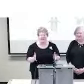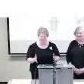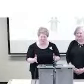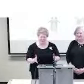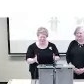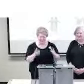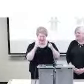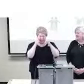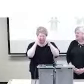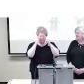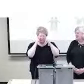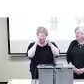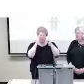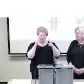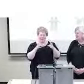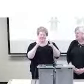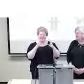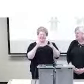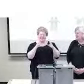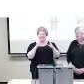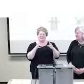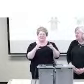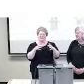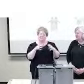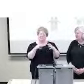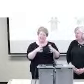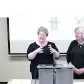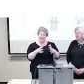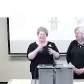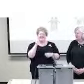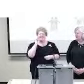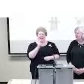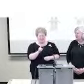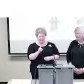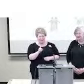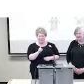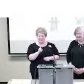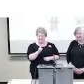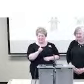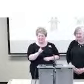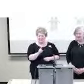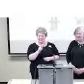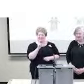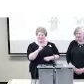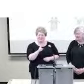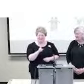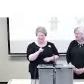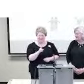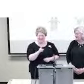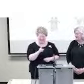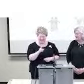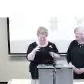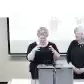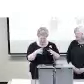your time waster identifying what is keeping you from studying that's the first thing to do to beat